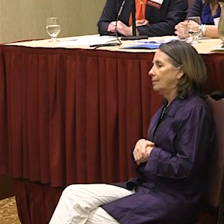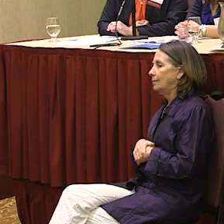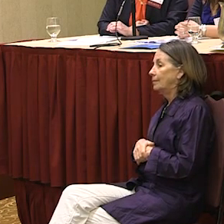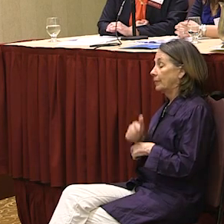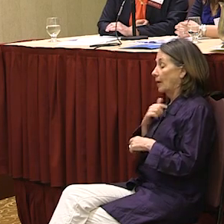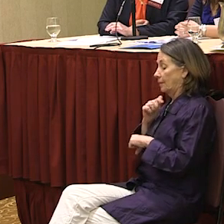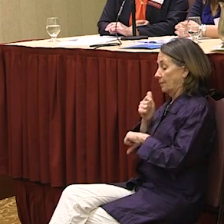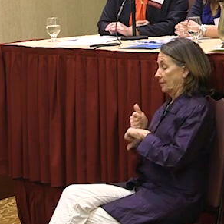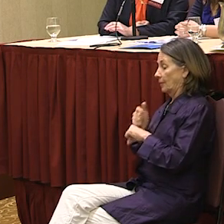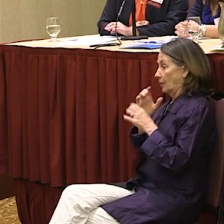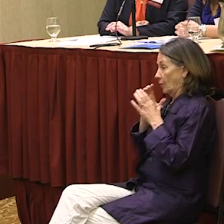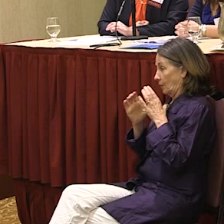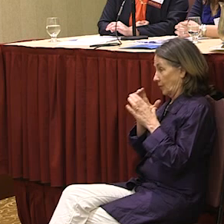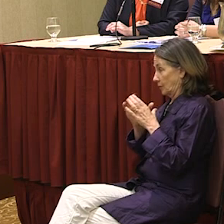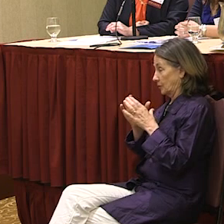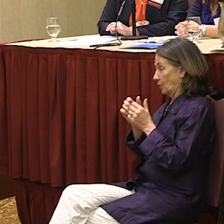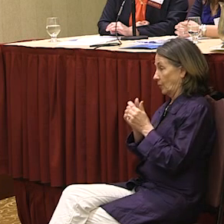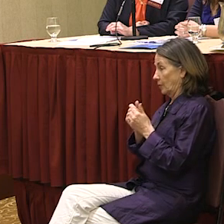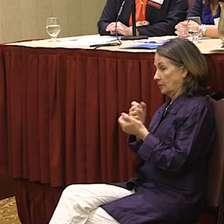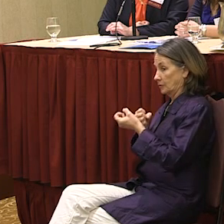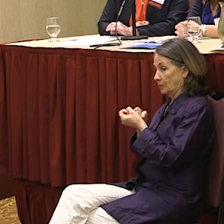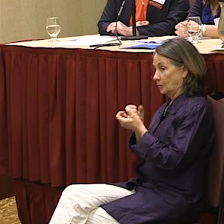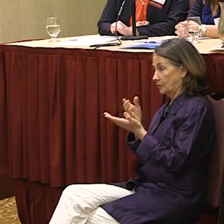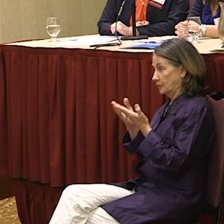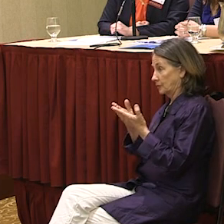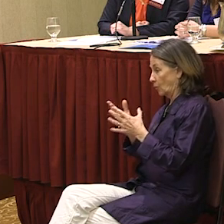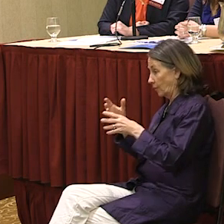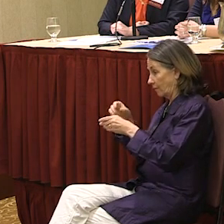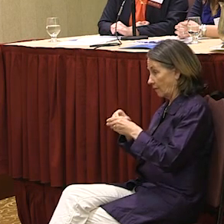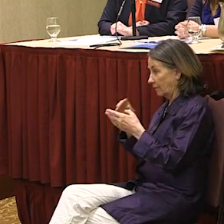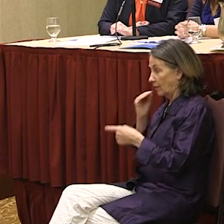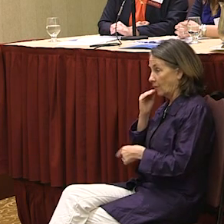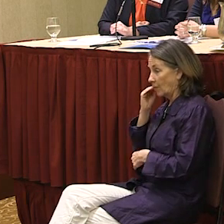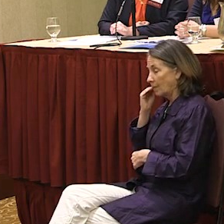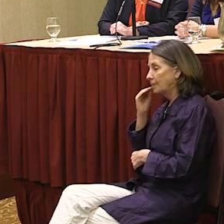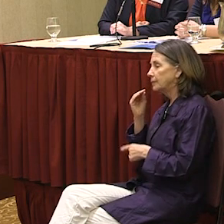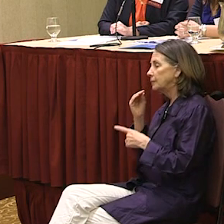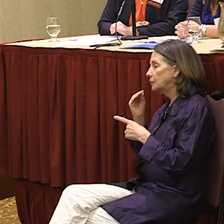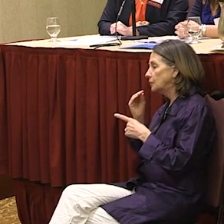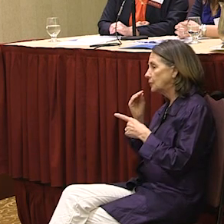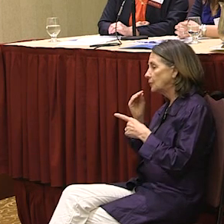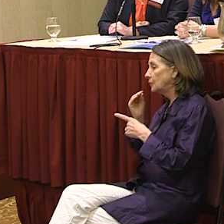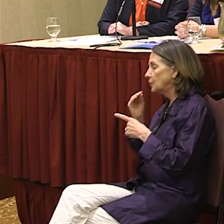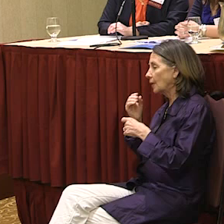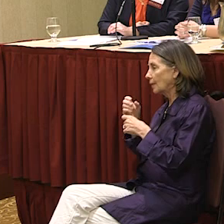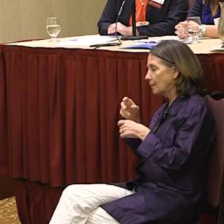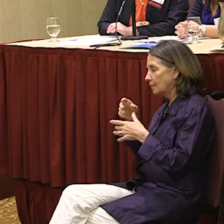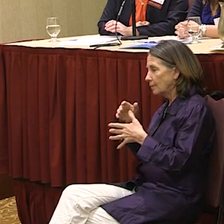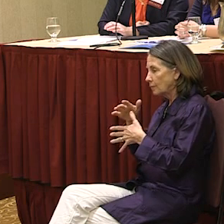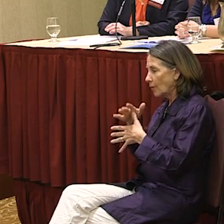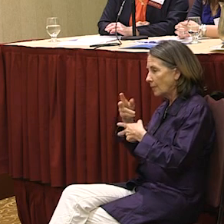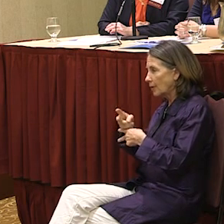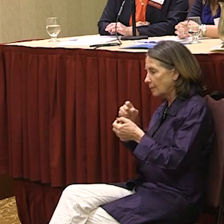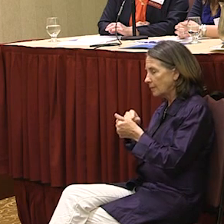I established a communication with the support services that were involved with her in the home so we could get the primary care physician